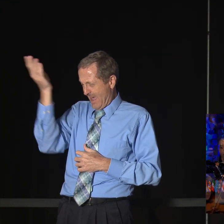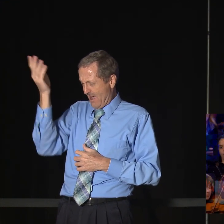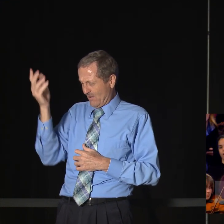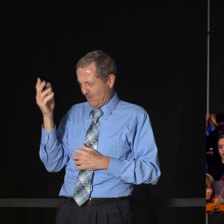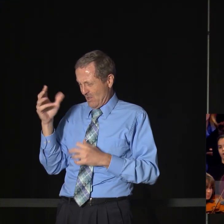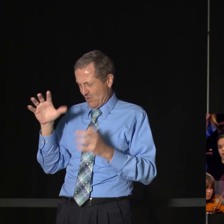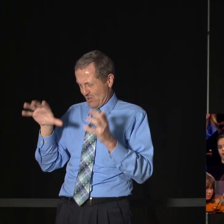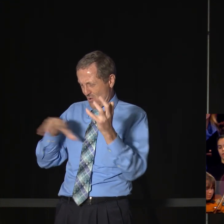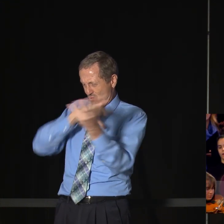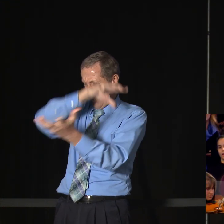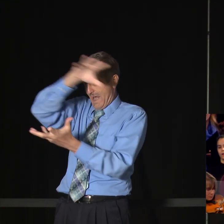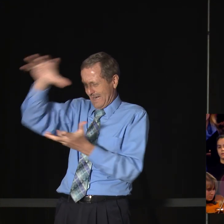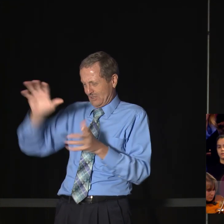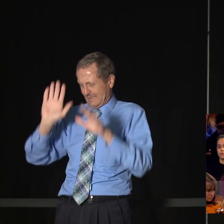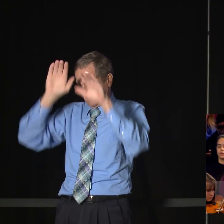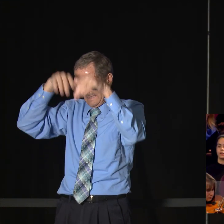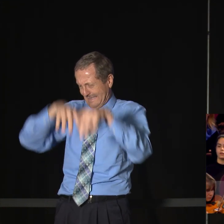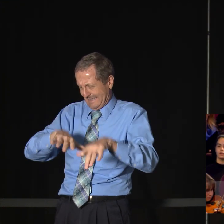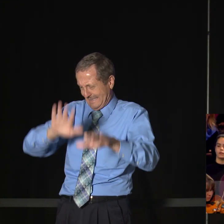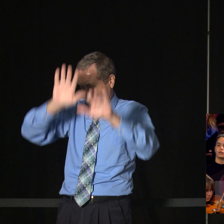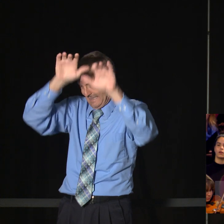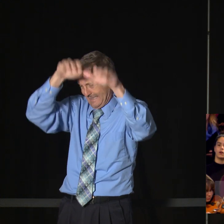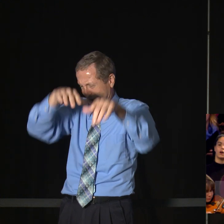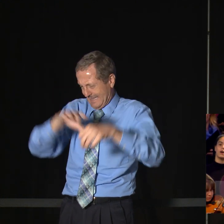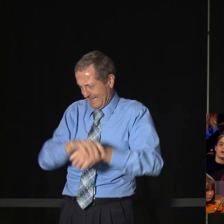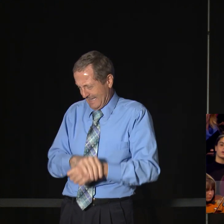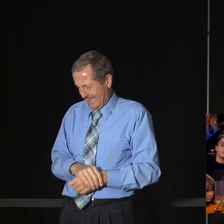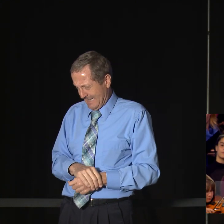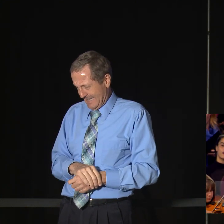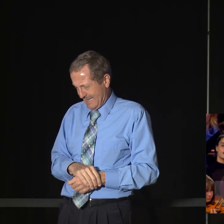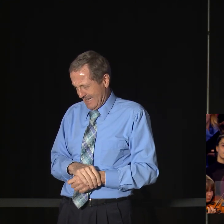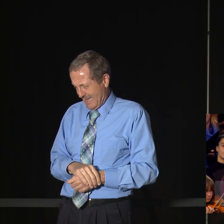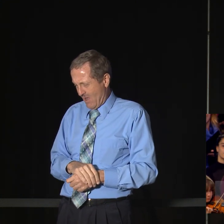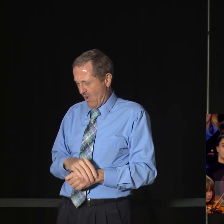raging of the sea.